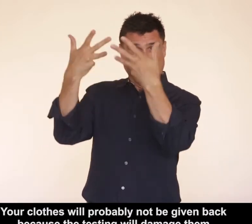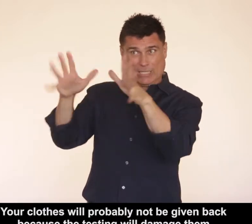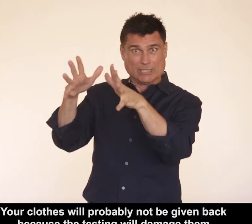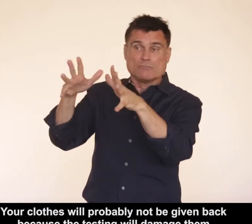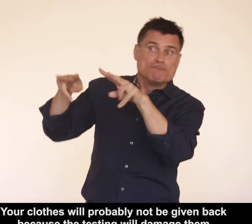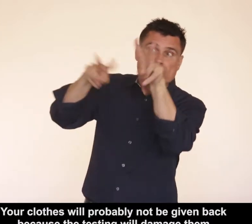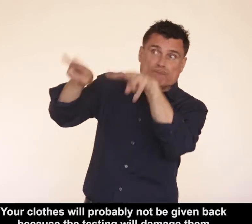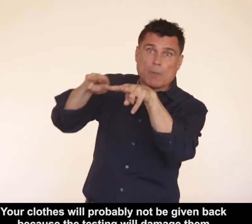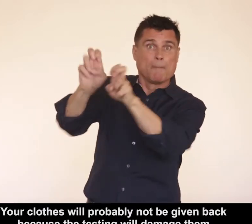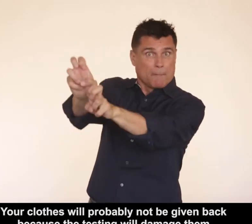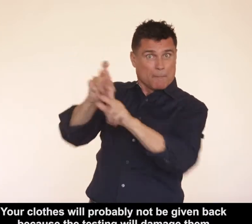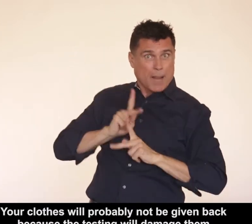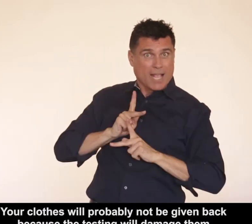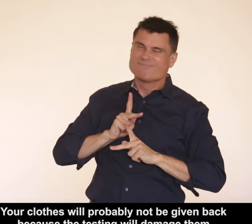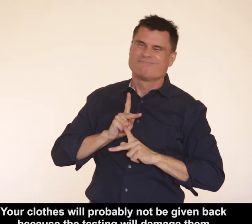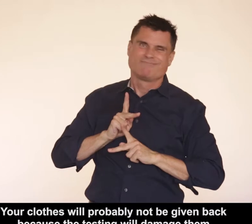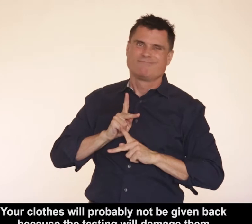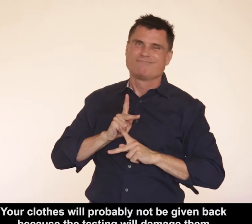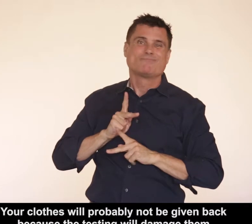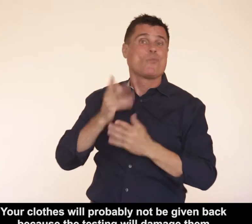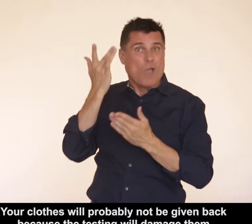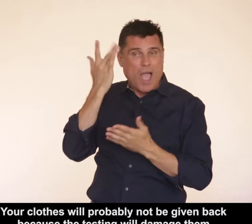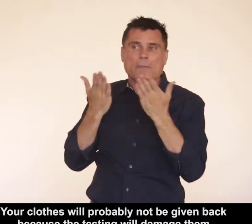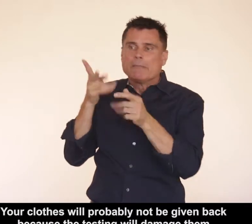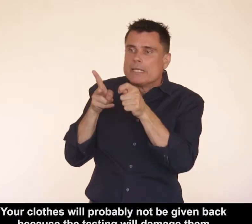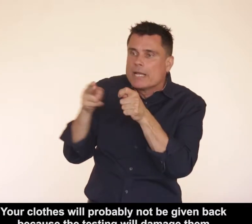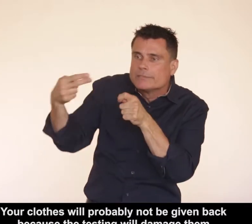Your clothes will probably not be given back because the testing will damage them.